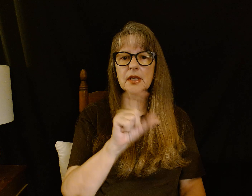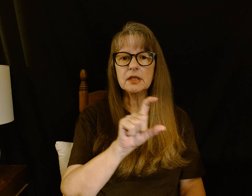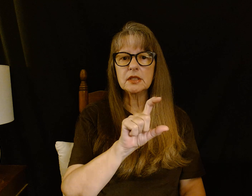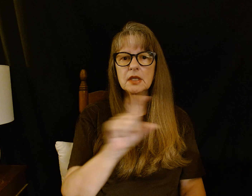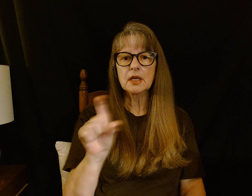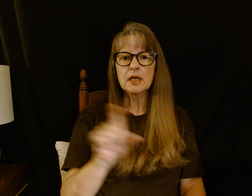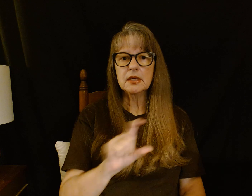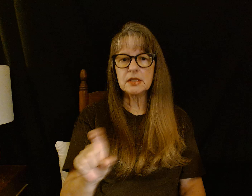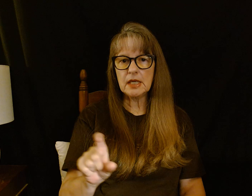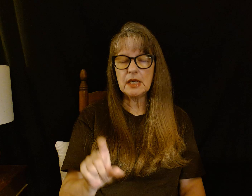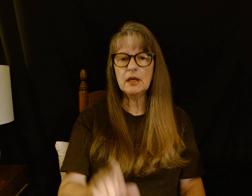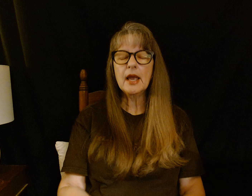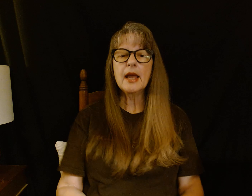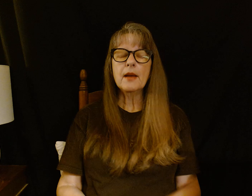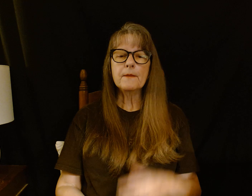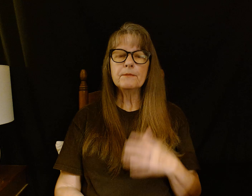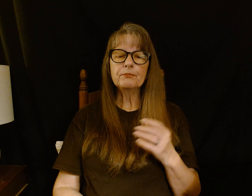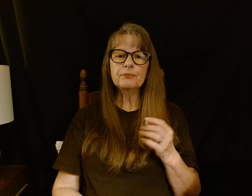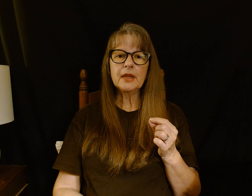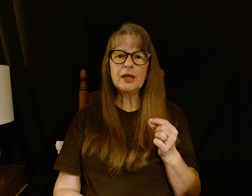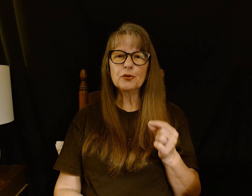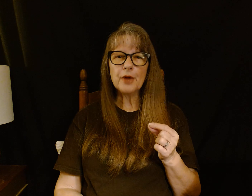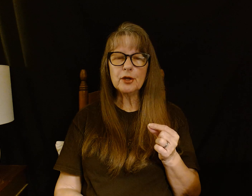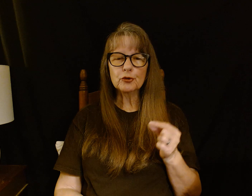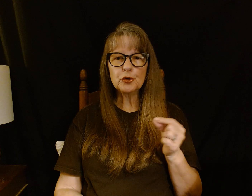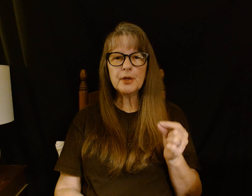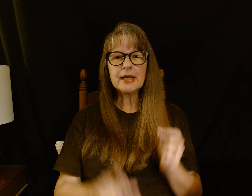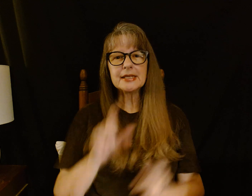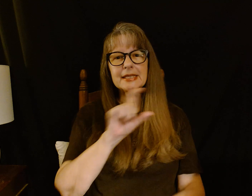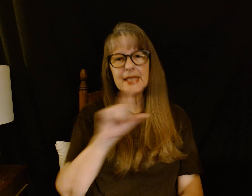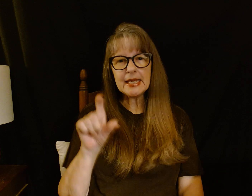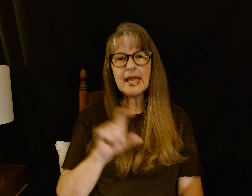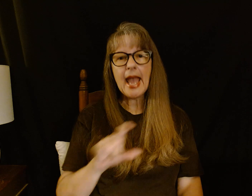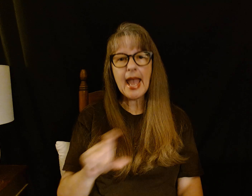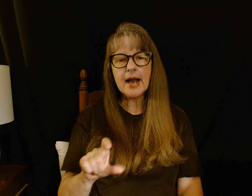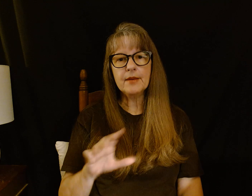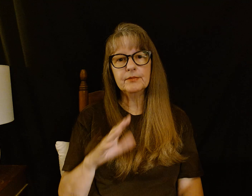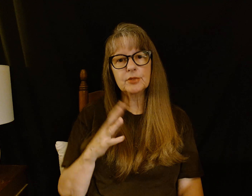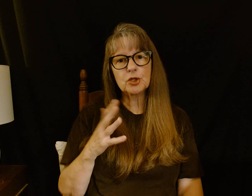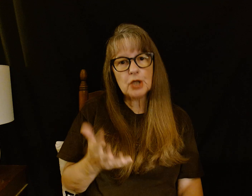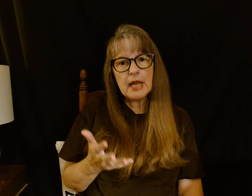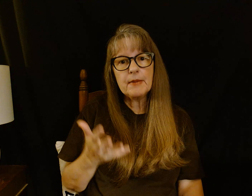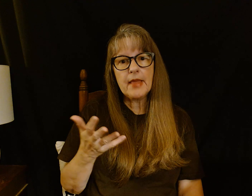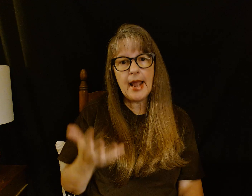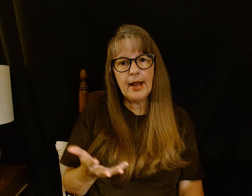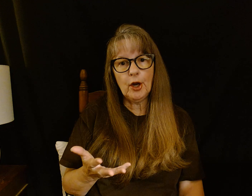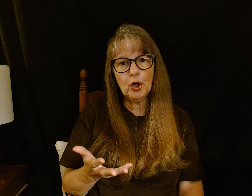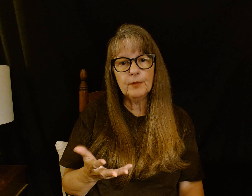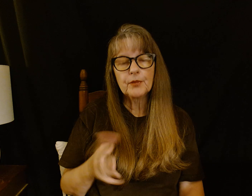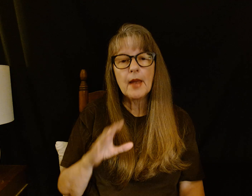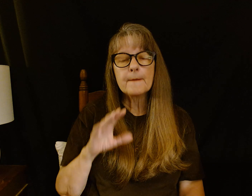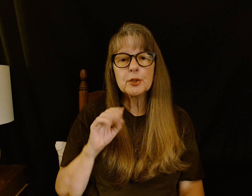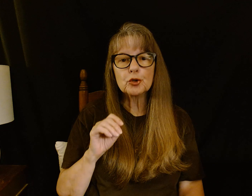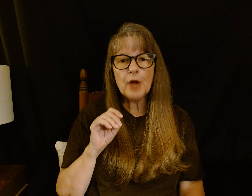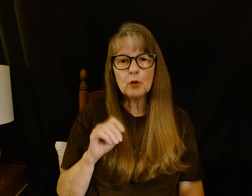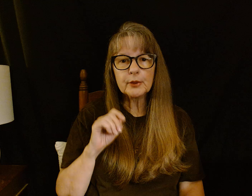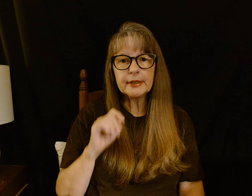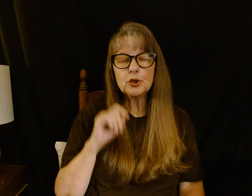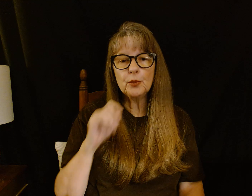this Z. You're doing a Z shape in the air, but you're not really doing a